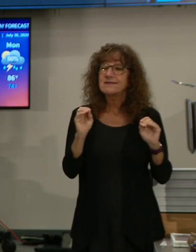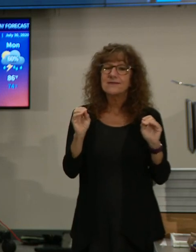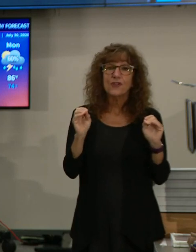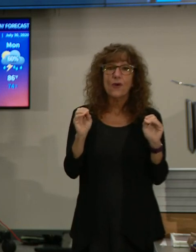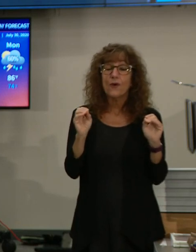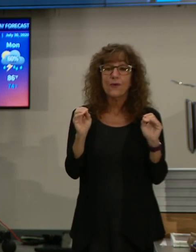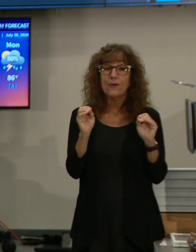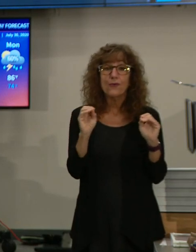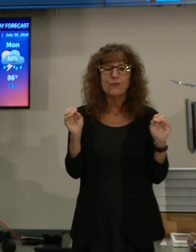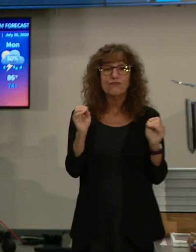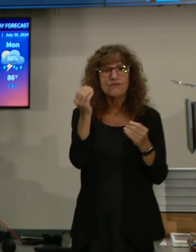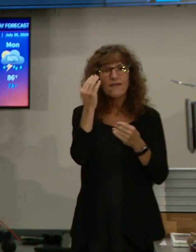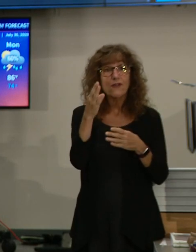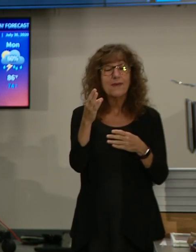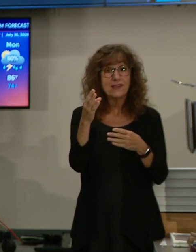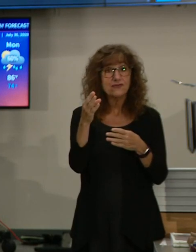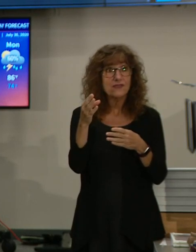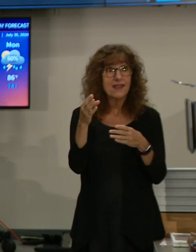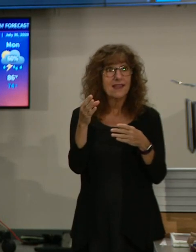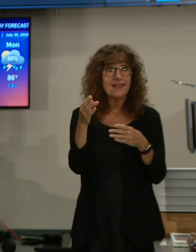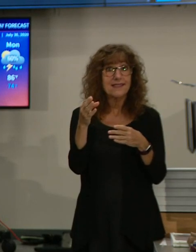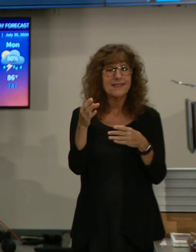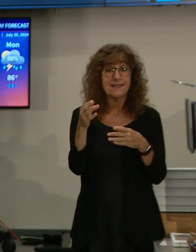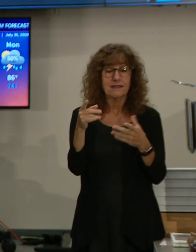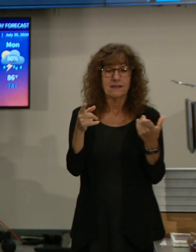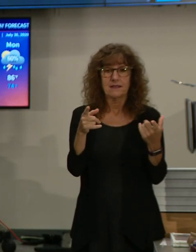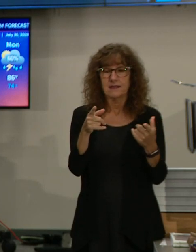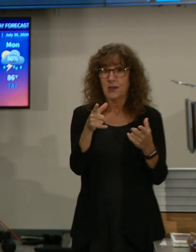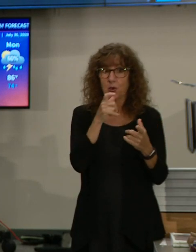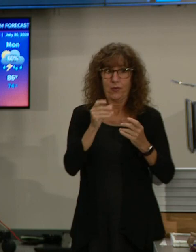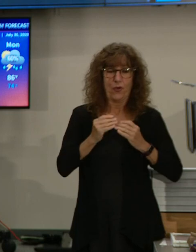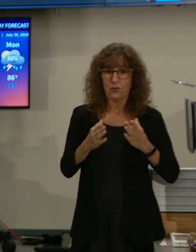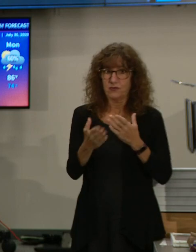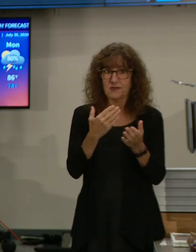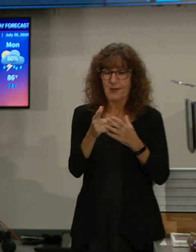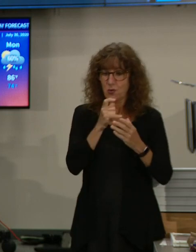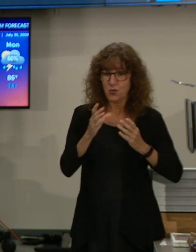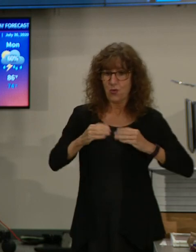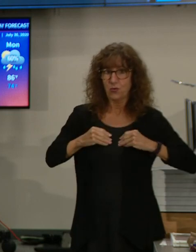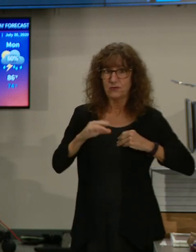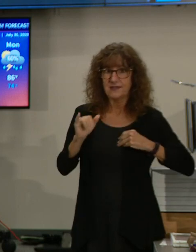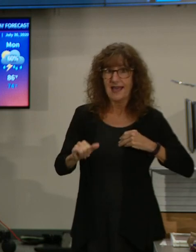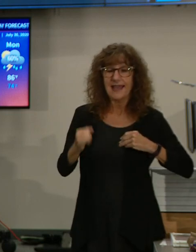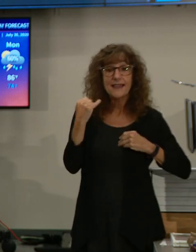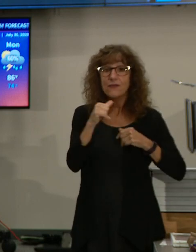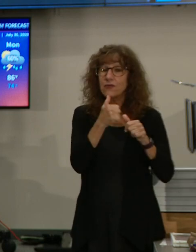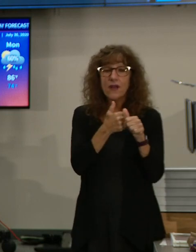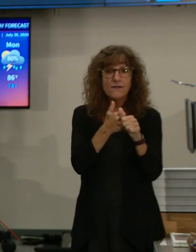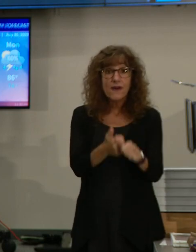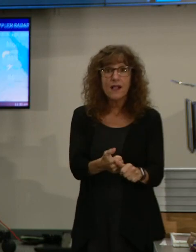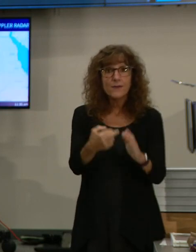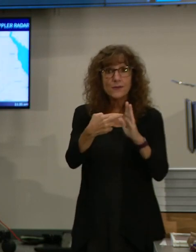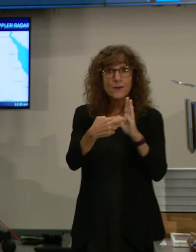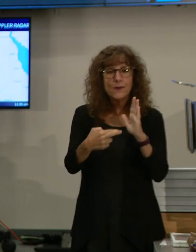given whatsoever to respect who the owner is. It doesn't matter who it is. If you are not complying, we're going to